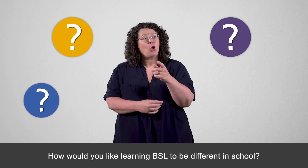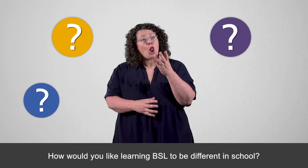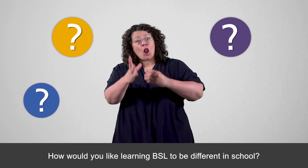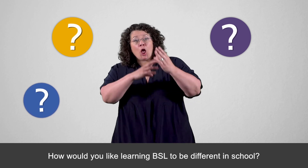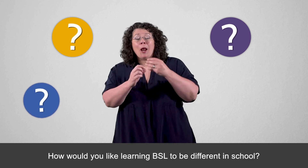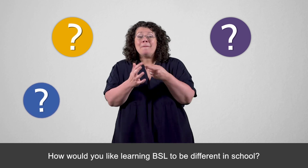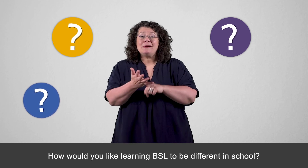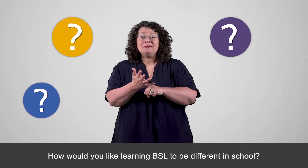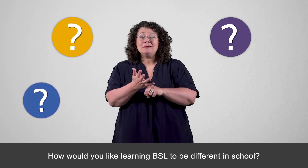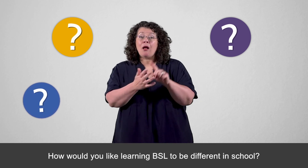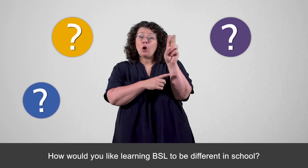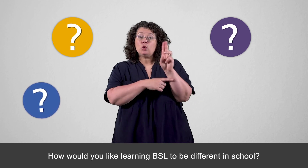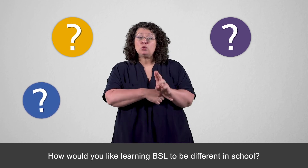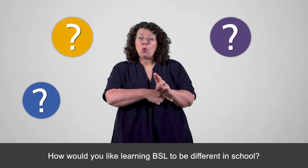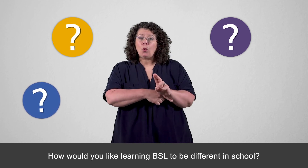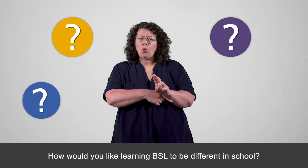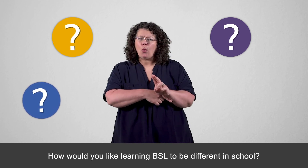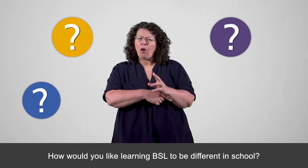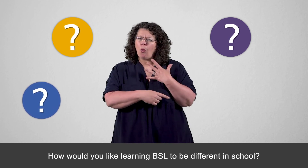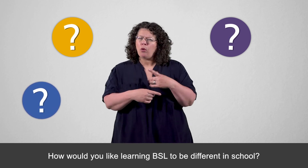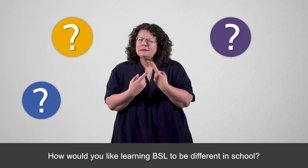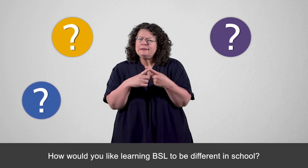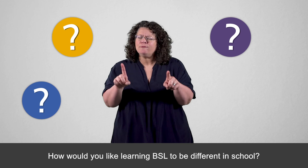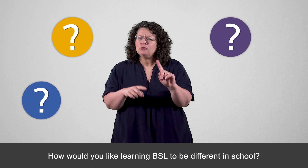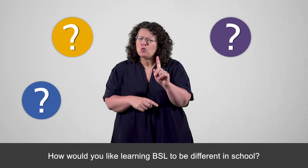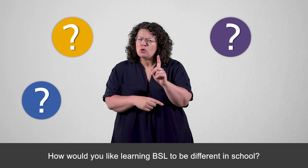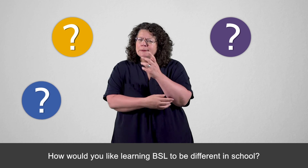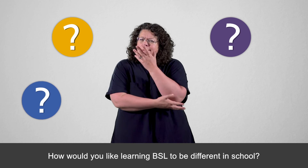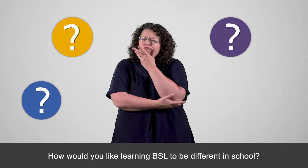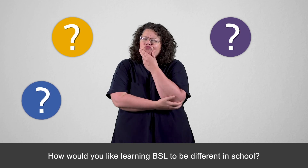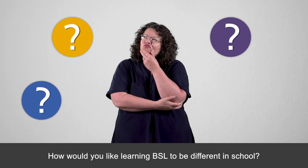How would you like learning BSL to be different in school?